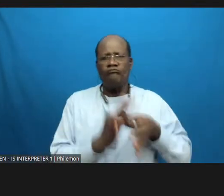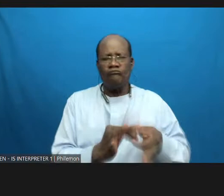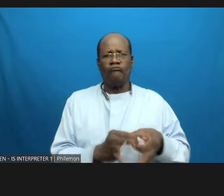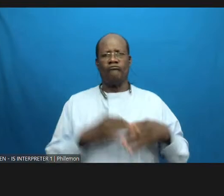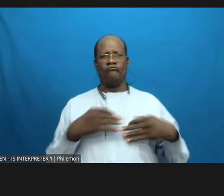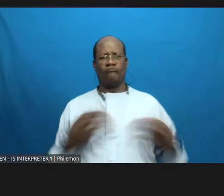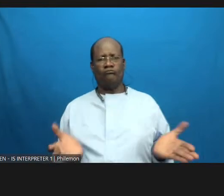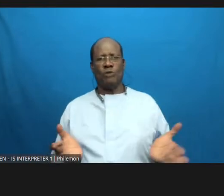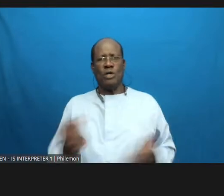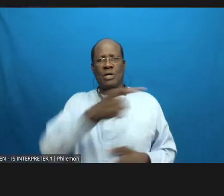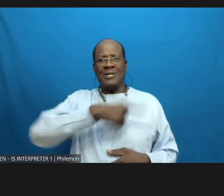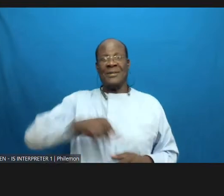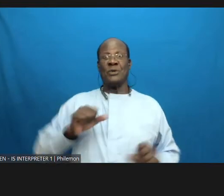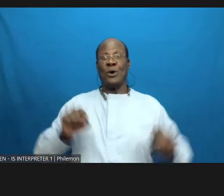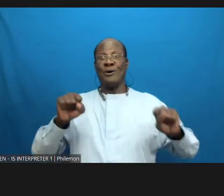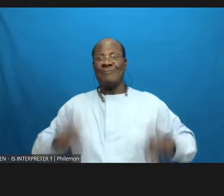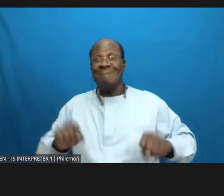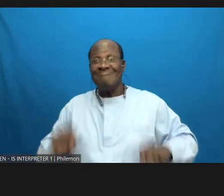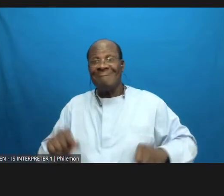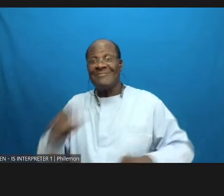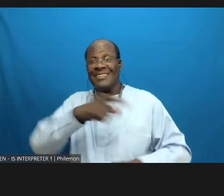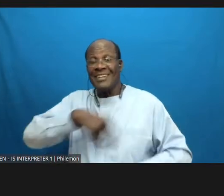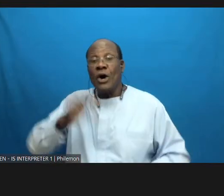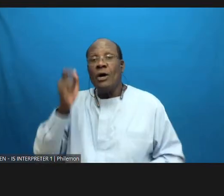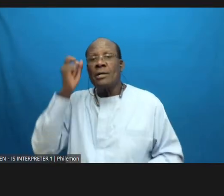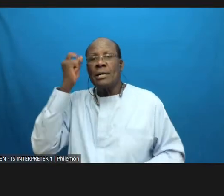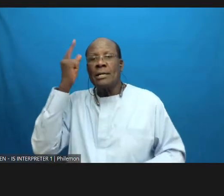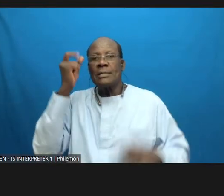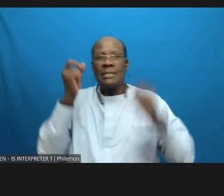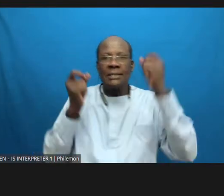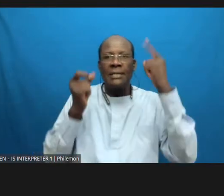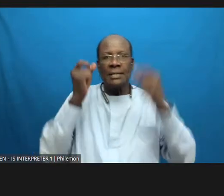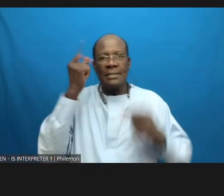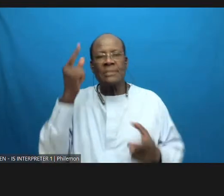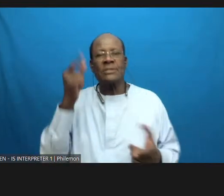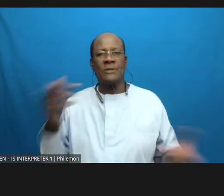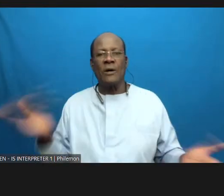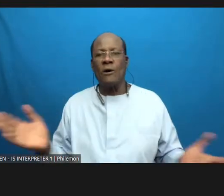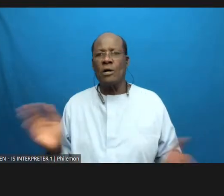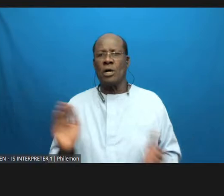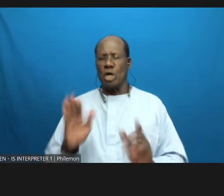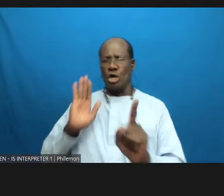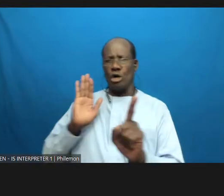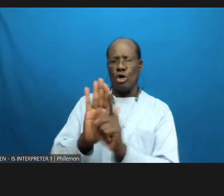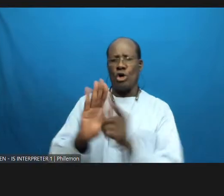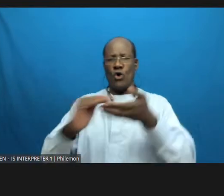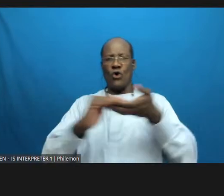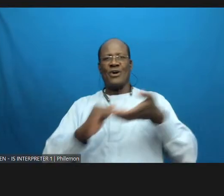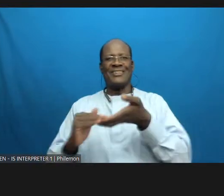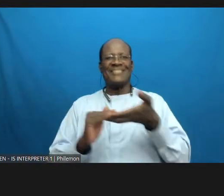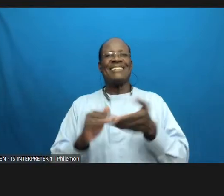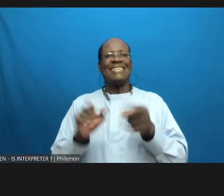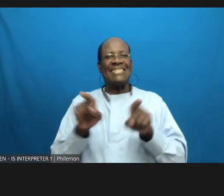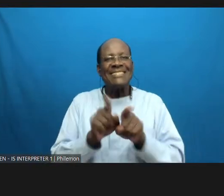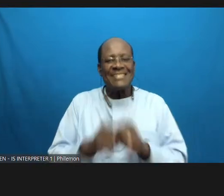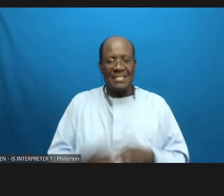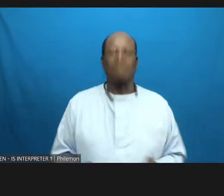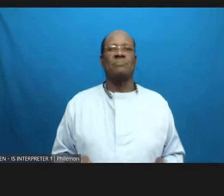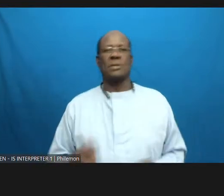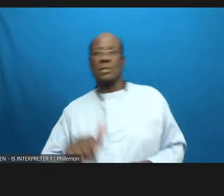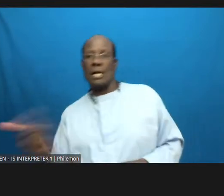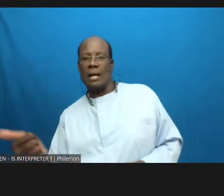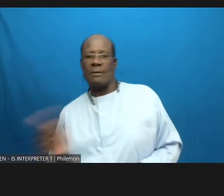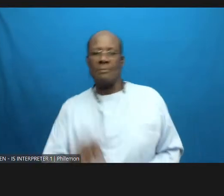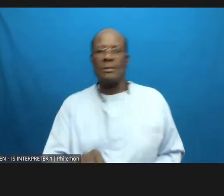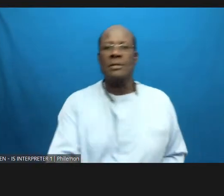enable a better understanding of vulnerabilities facing urbanization, as well as the measures that need to be taken to address